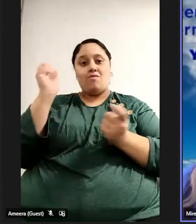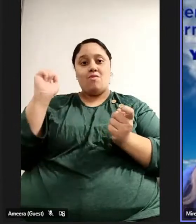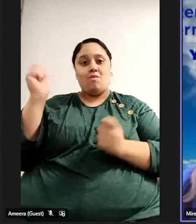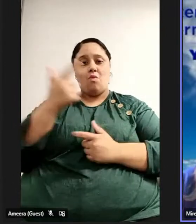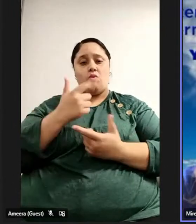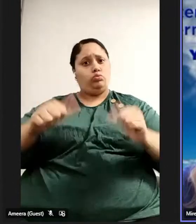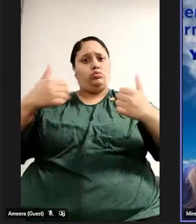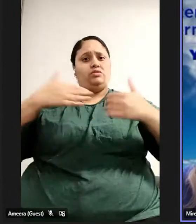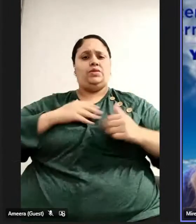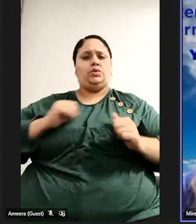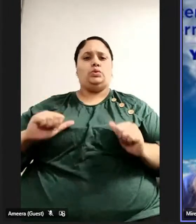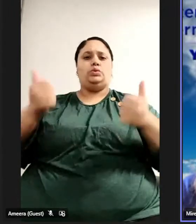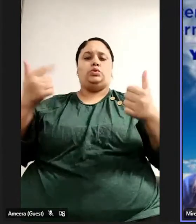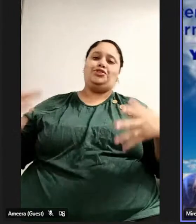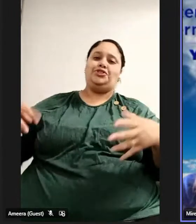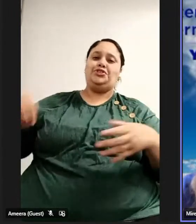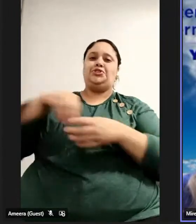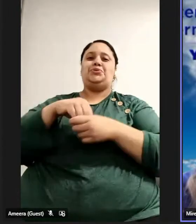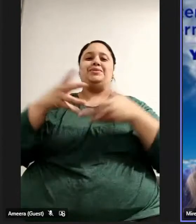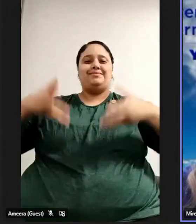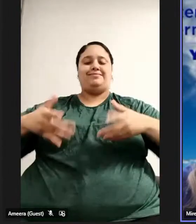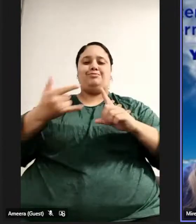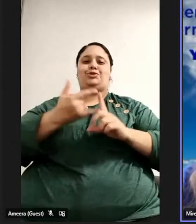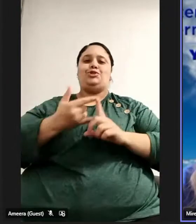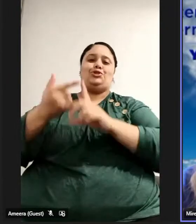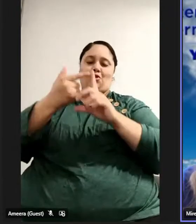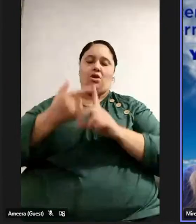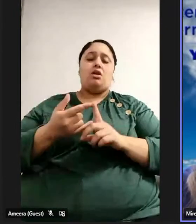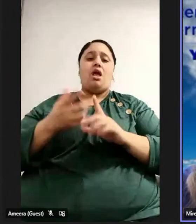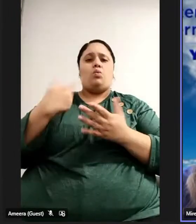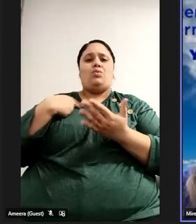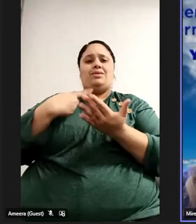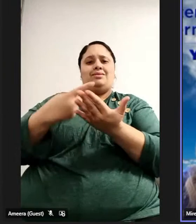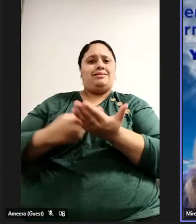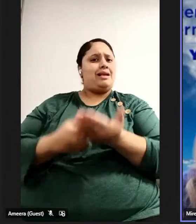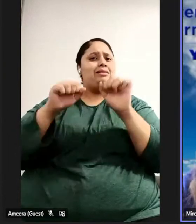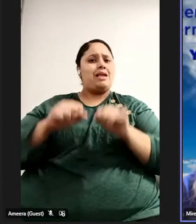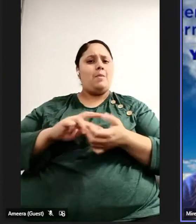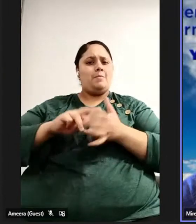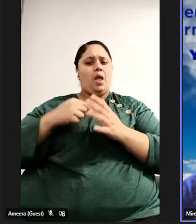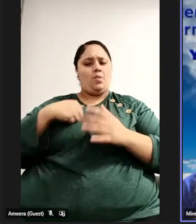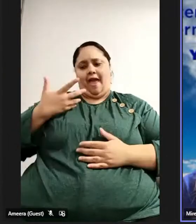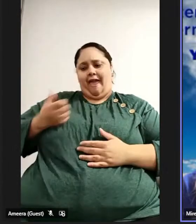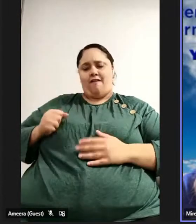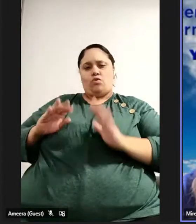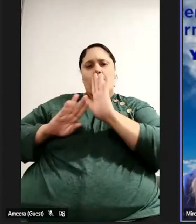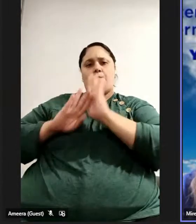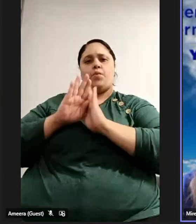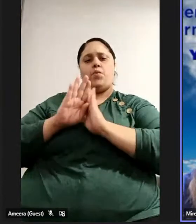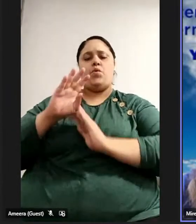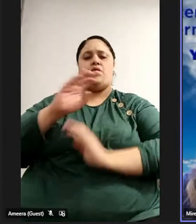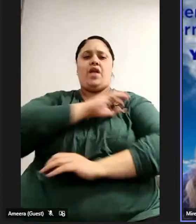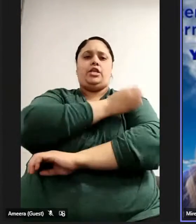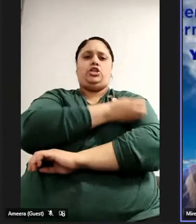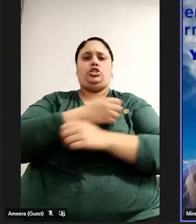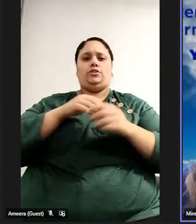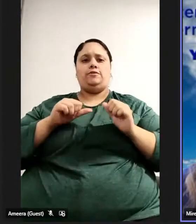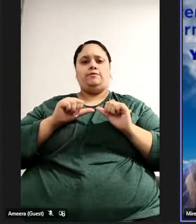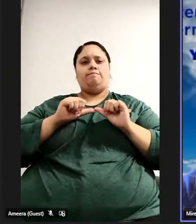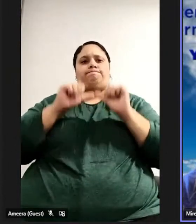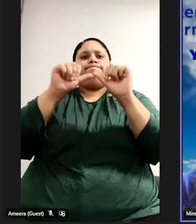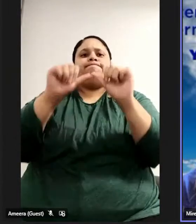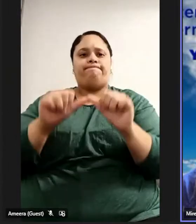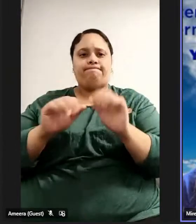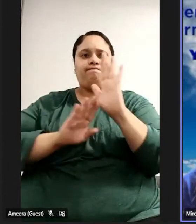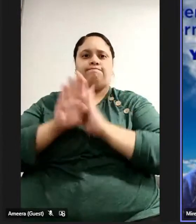this edition of the Digicon and to be able to discuss our plans to increase energy resilience in the Western Cape, and also importantly to